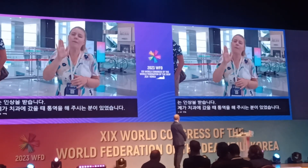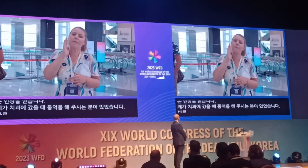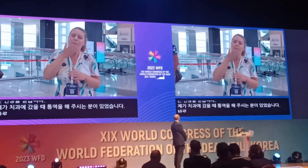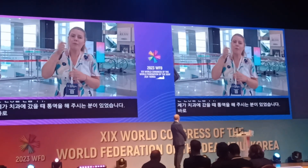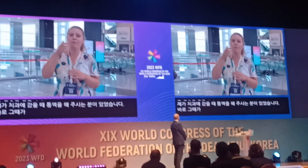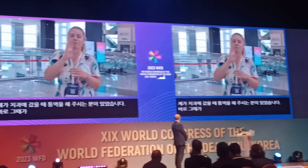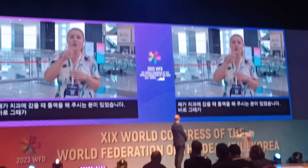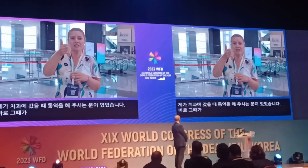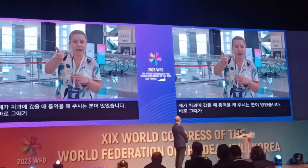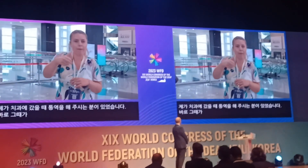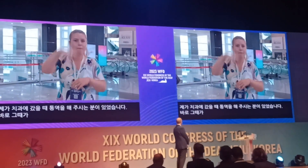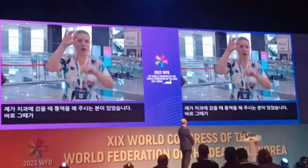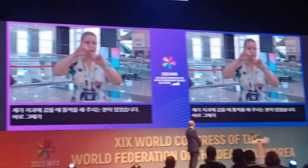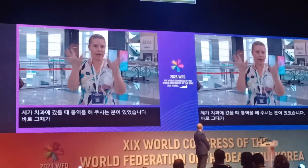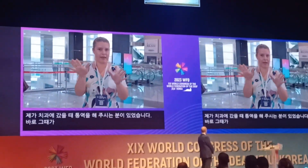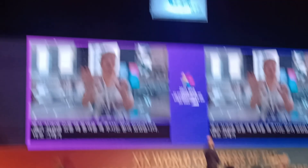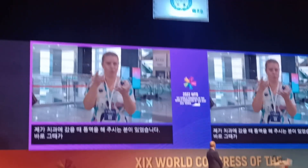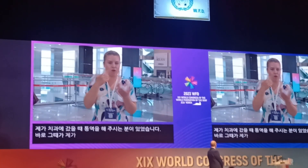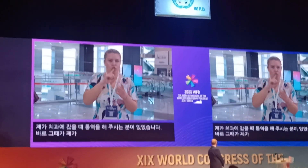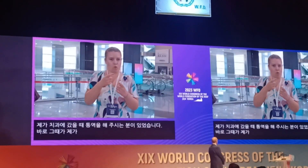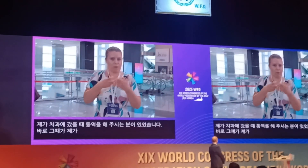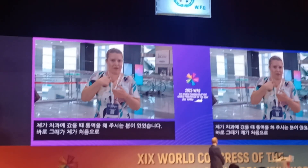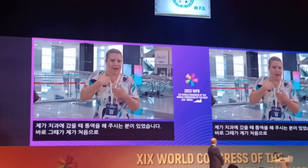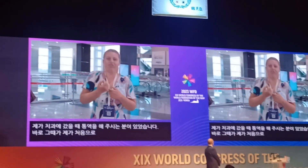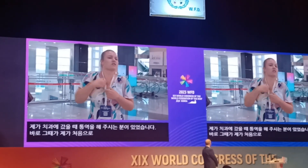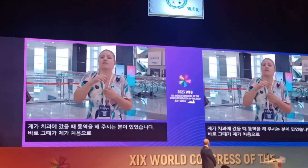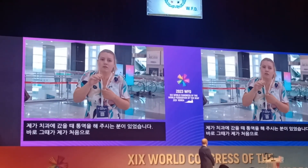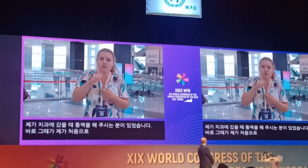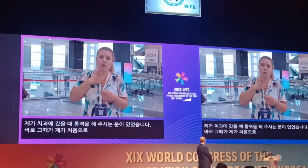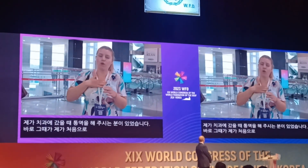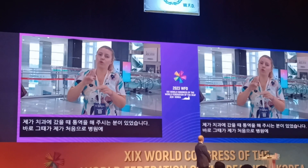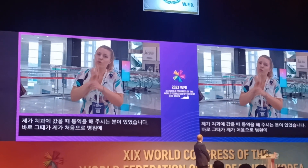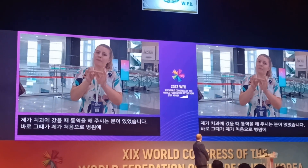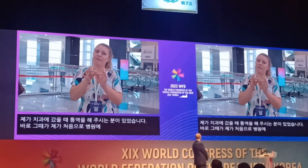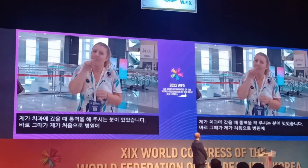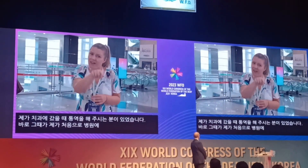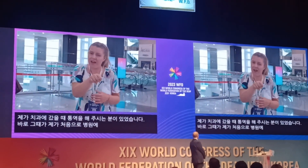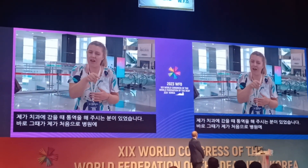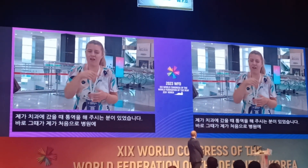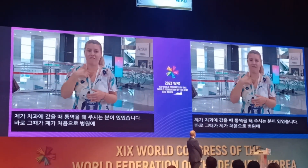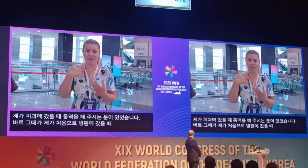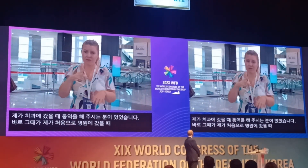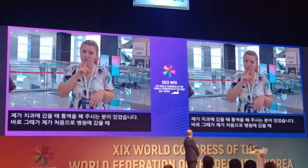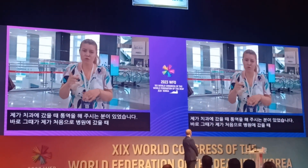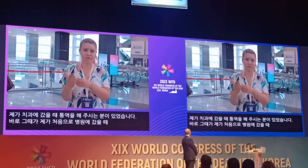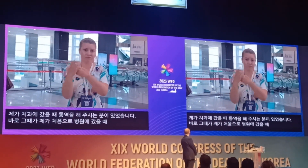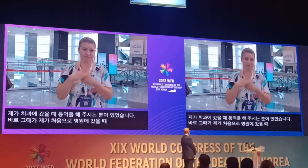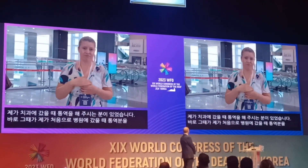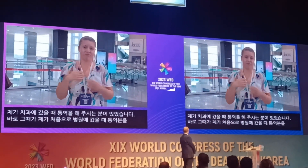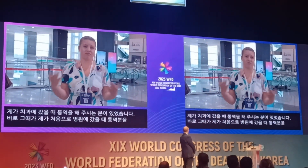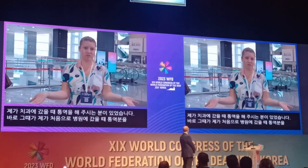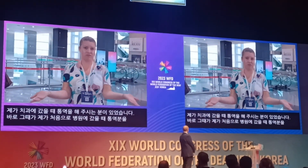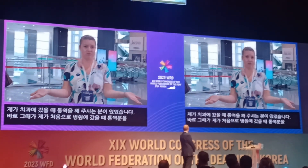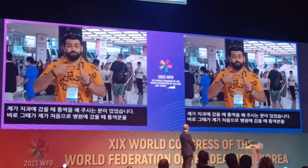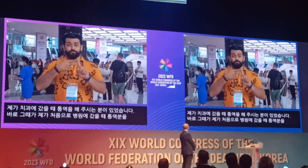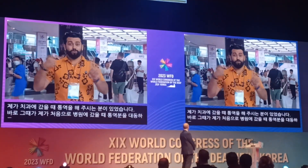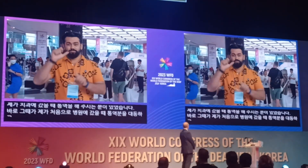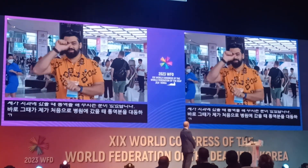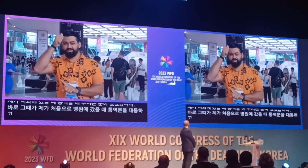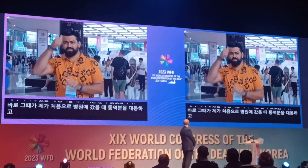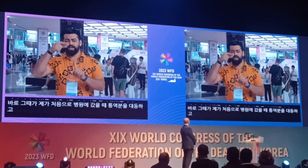implant. And I thought this was such a strange proposal because I got an interpreter with me, and I tried to explain to the doctor that, I don't need an